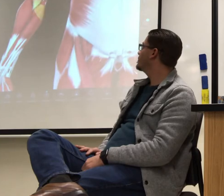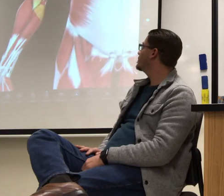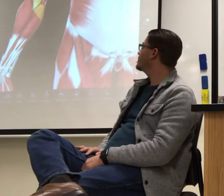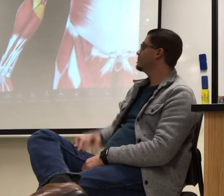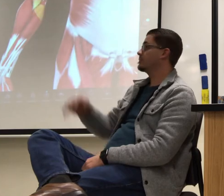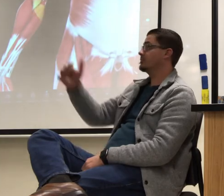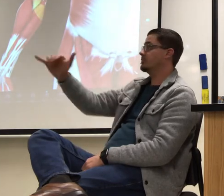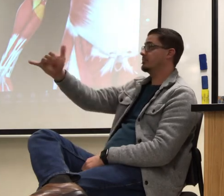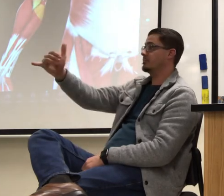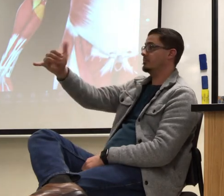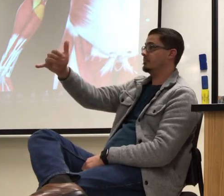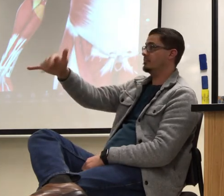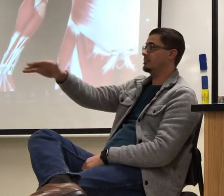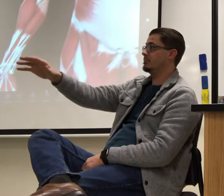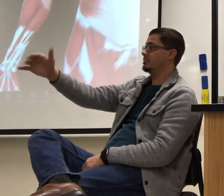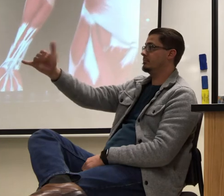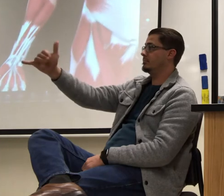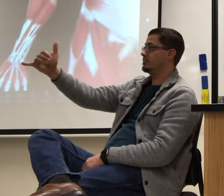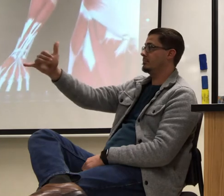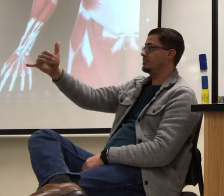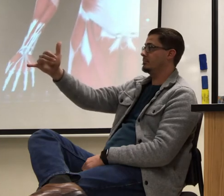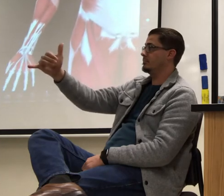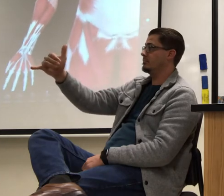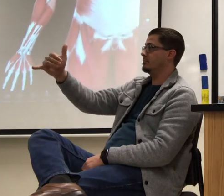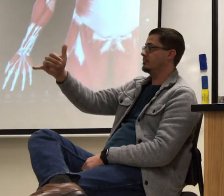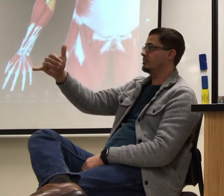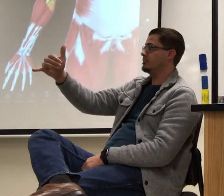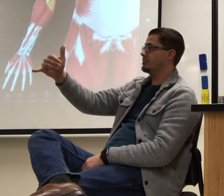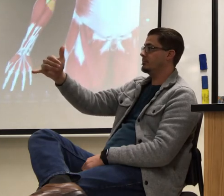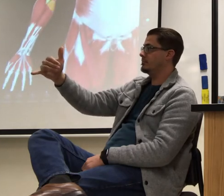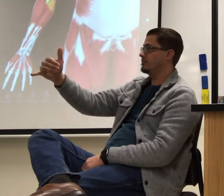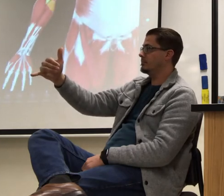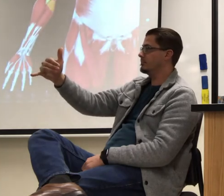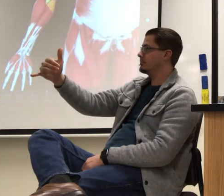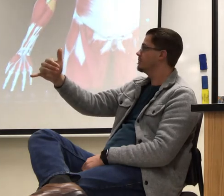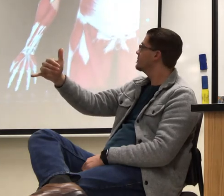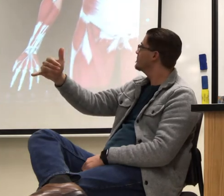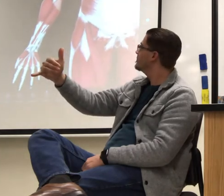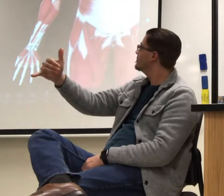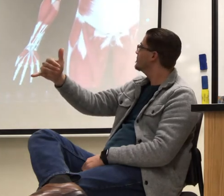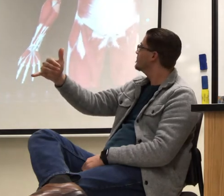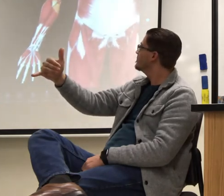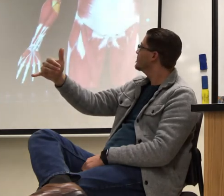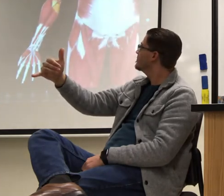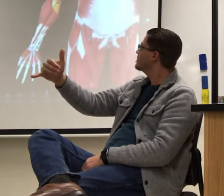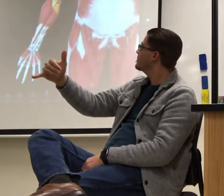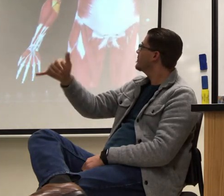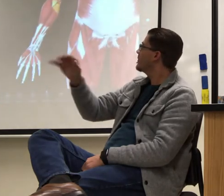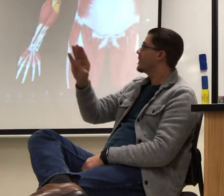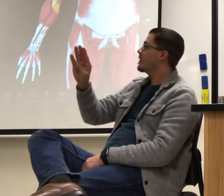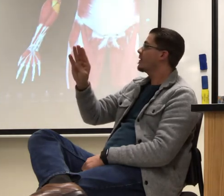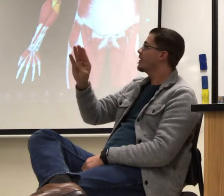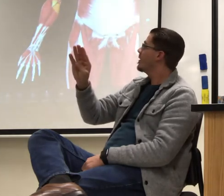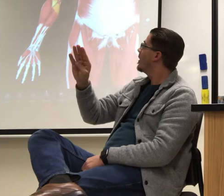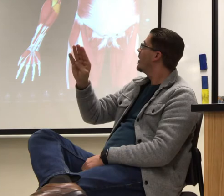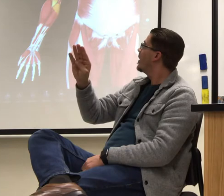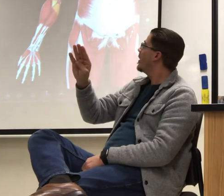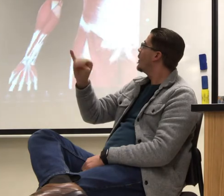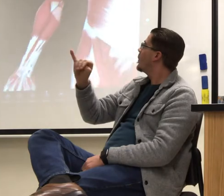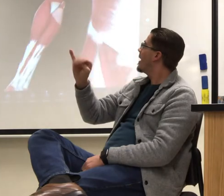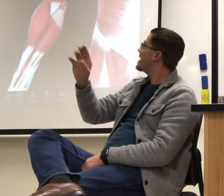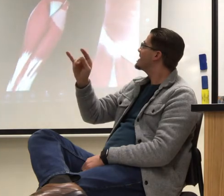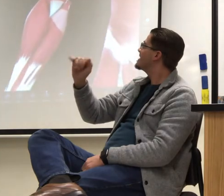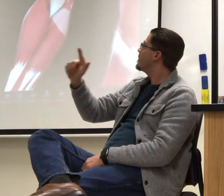Highlighted in yellow is the bicipital aponeurosis. I thought I'd point it out to you since I did it before when I presented the biceps brachii. So the